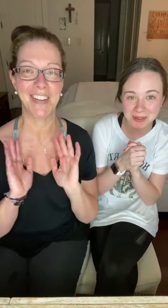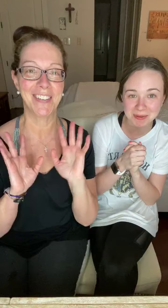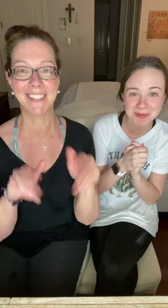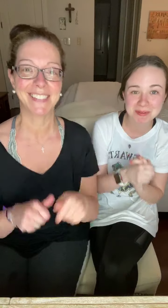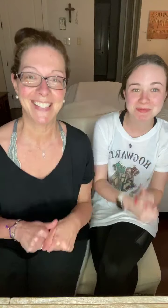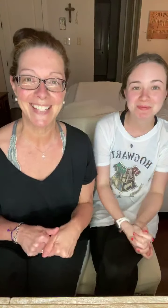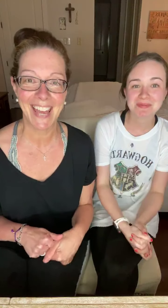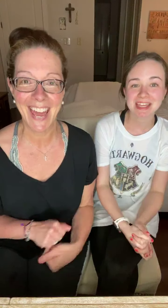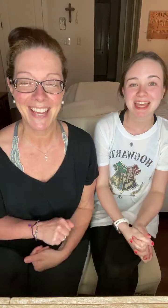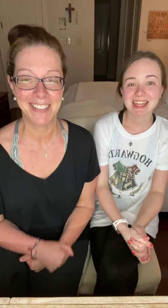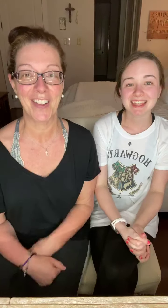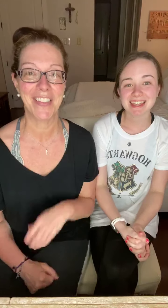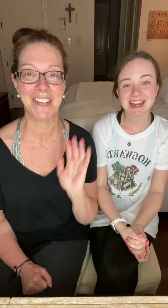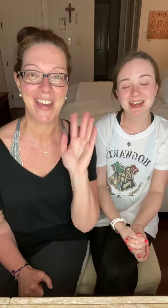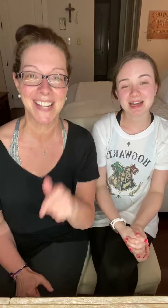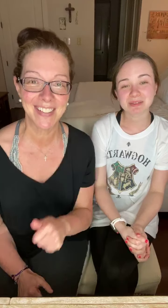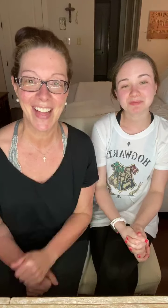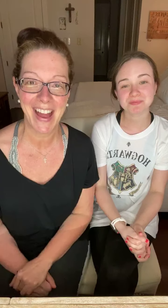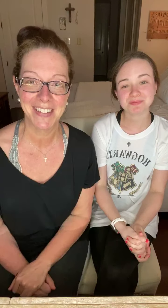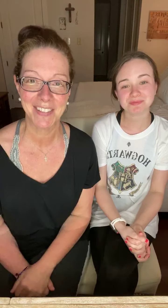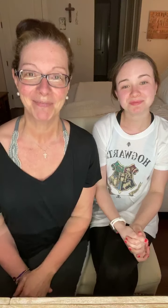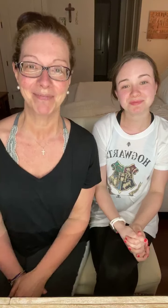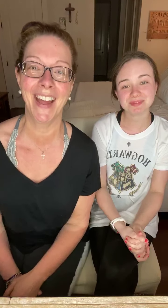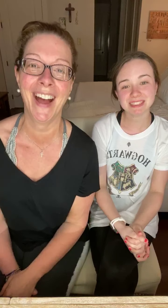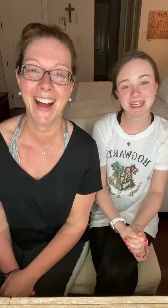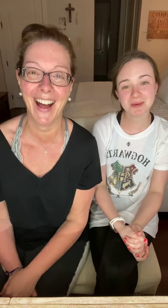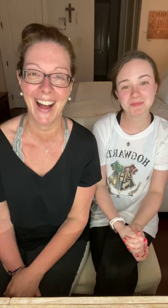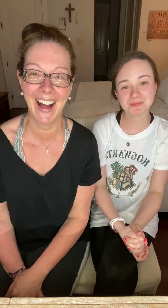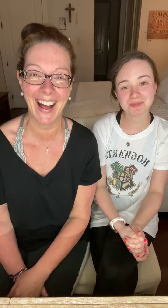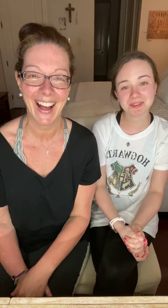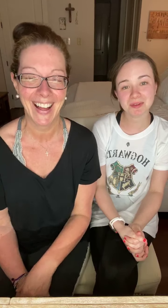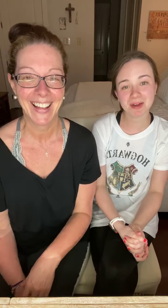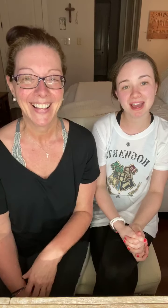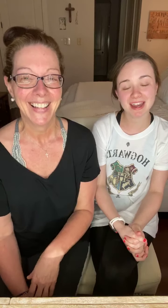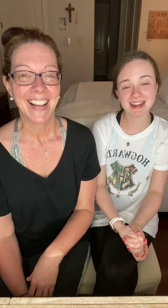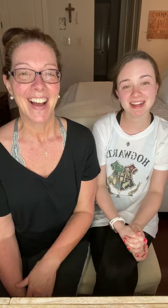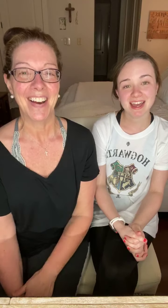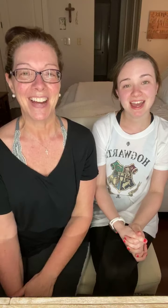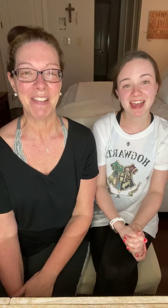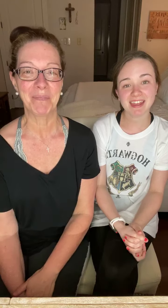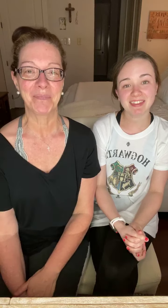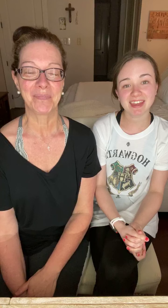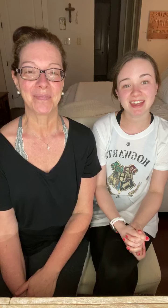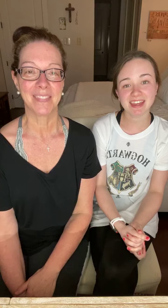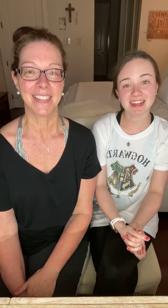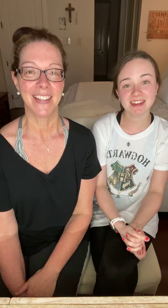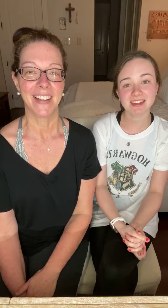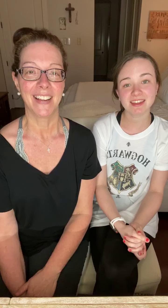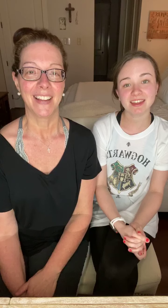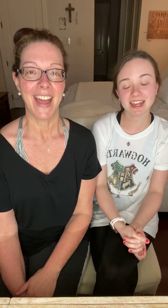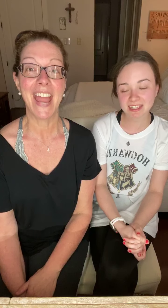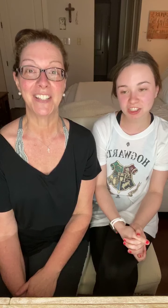you know, getting ahead. Y'all are the advanced class. Yep. Okay. All right. And then H.